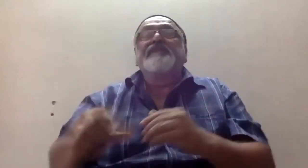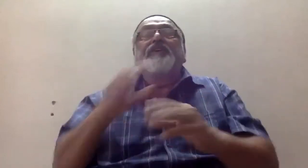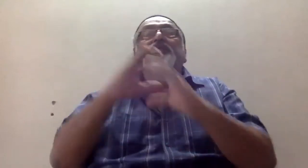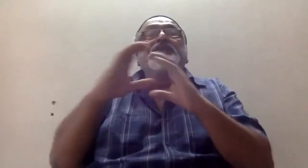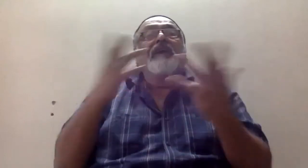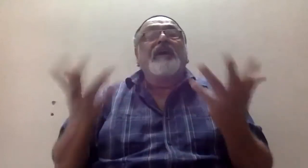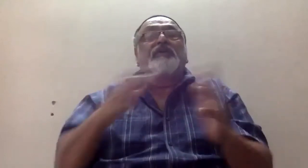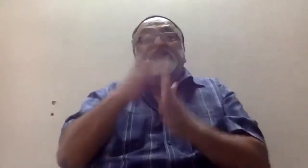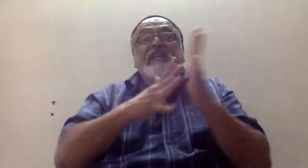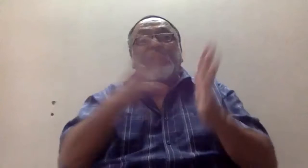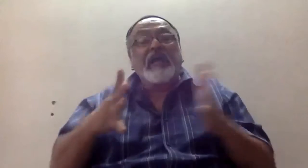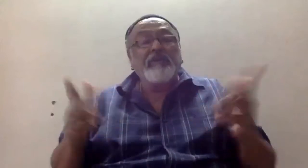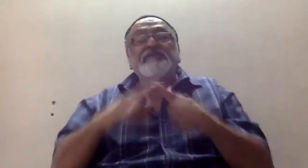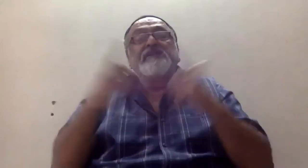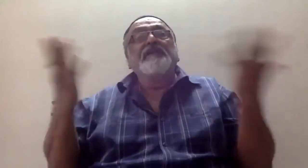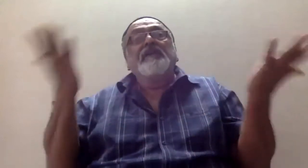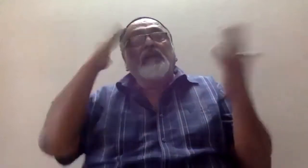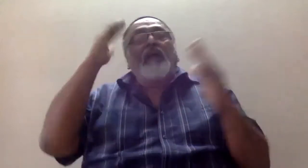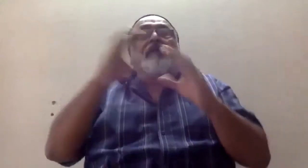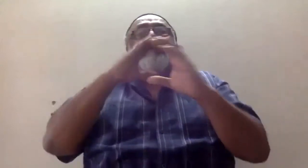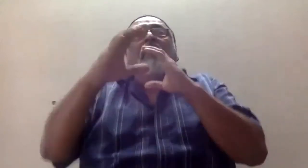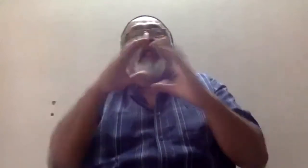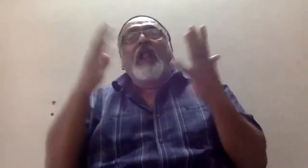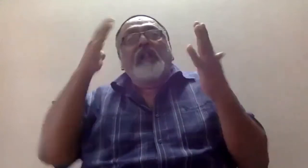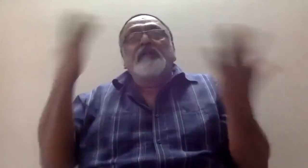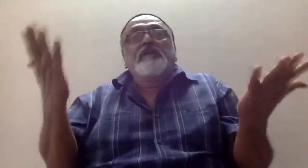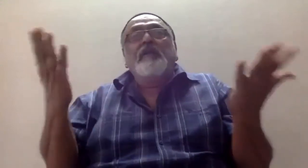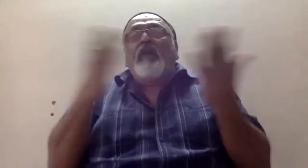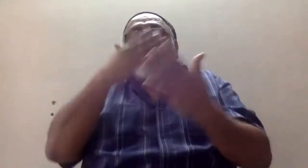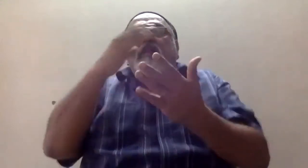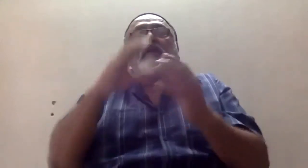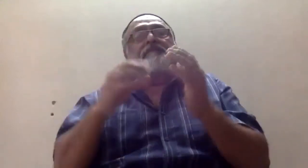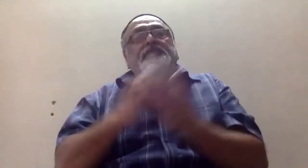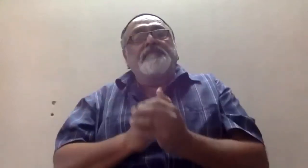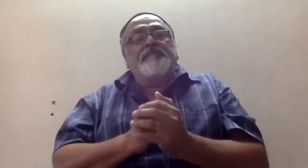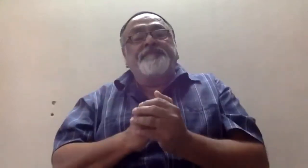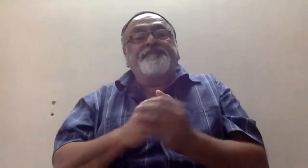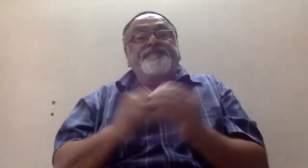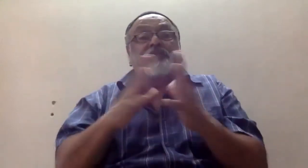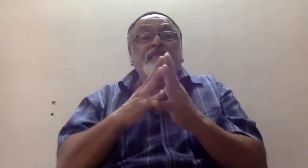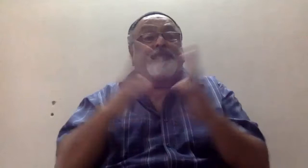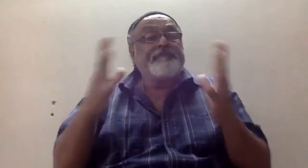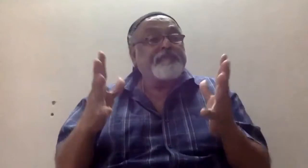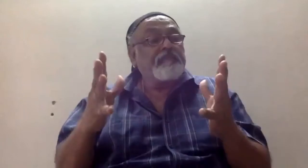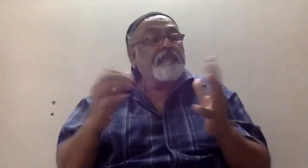language, the language communication becomes a huge barrier. It is much more with people who